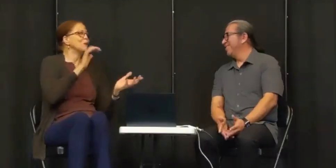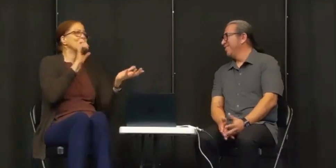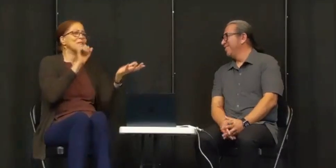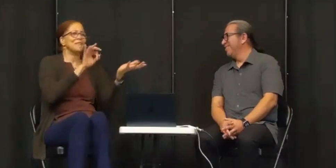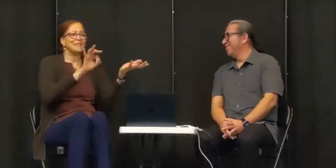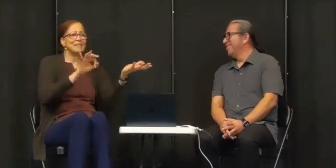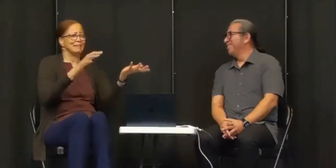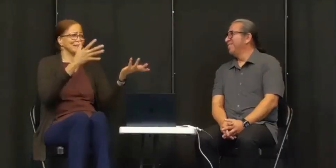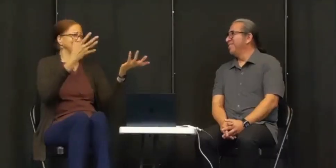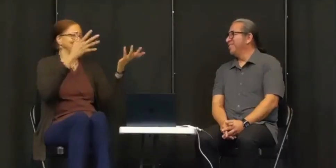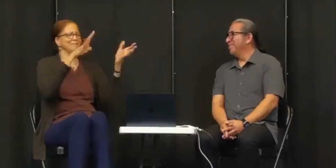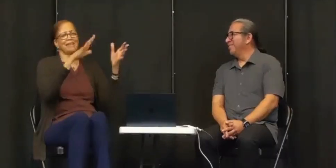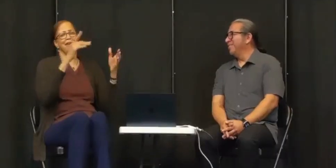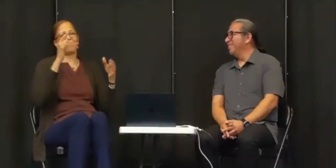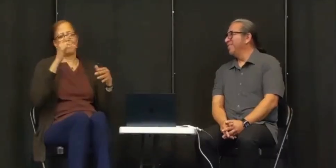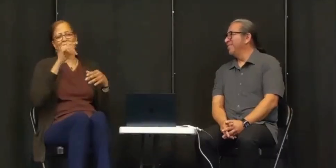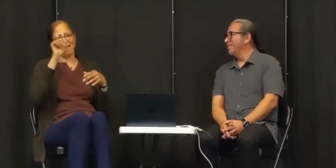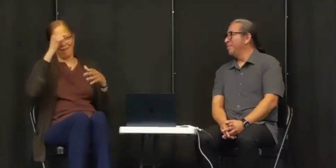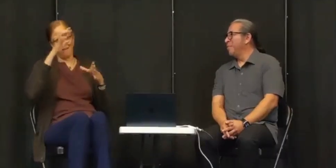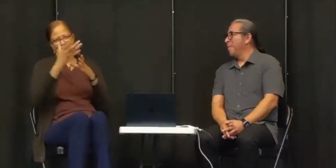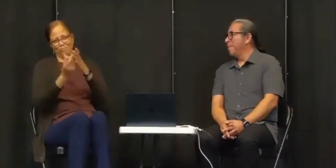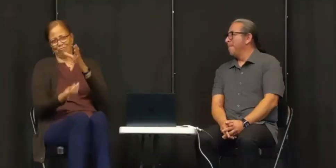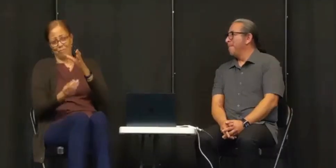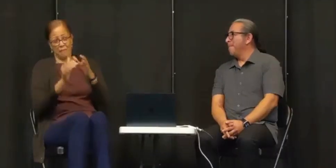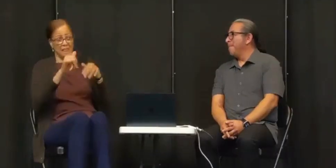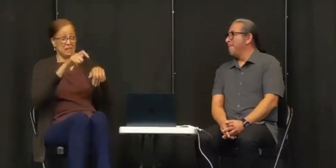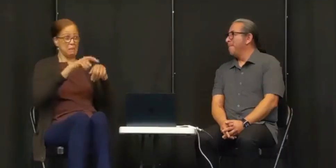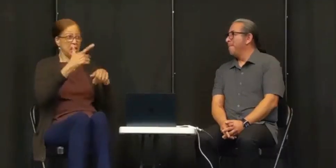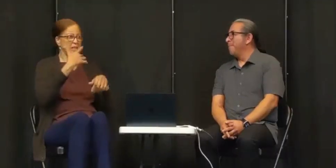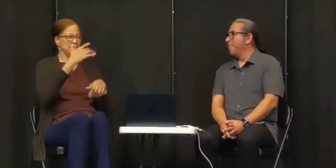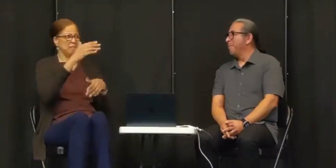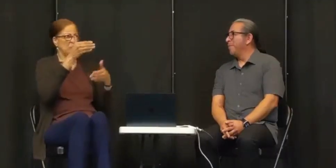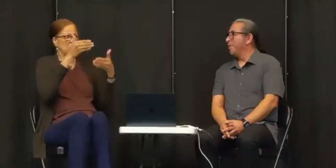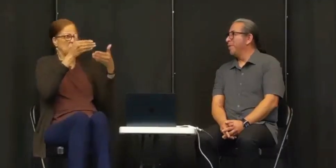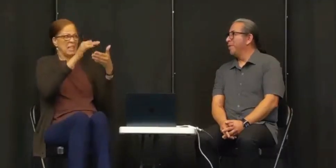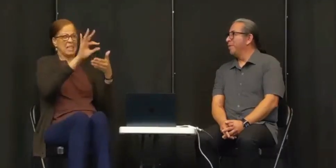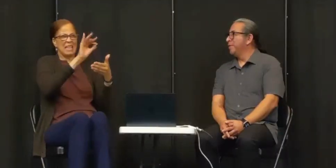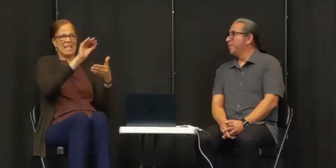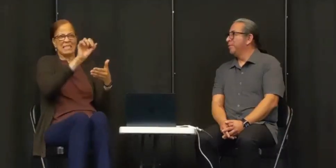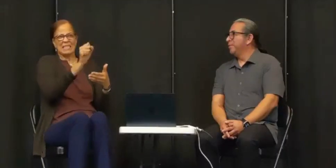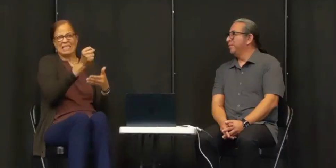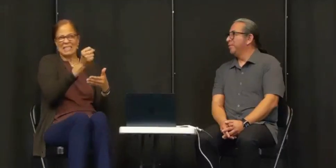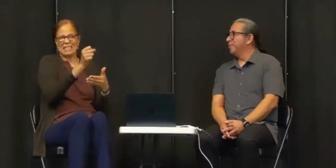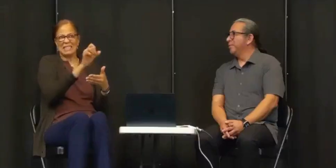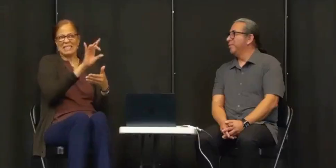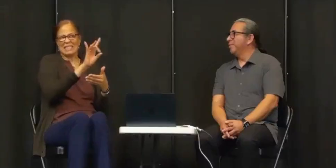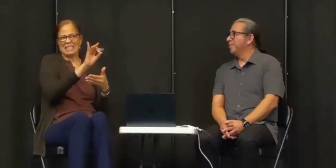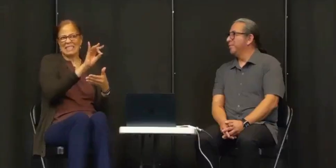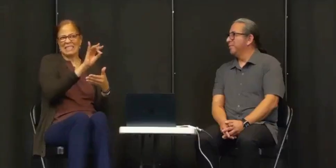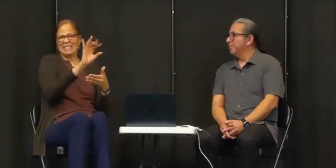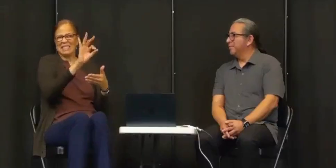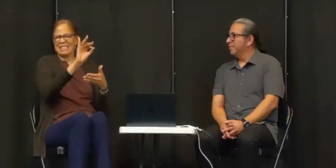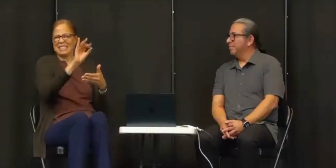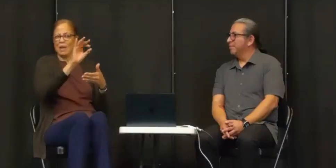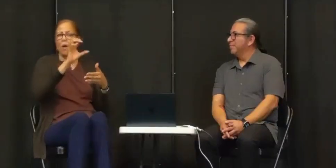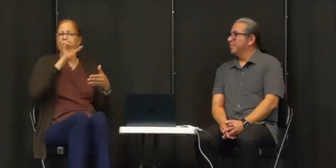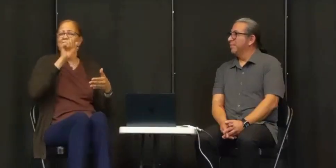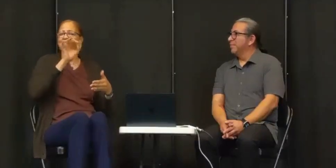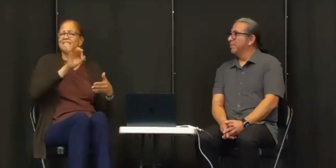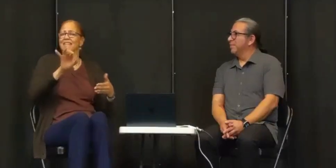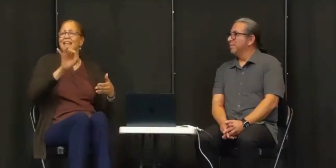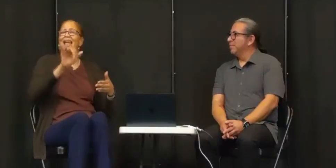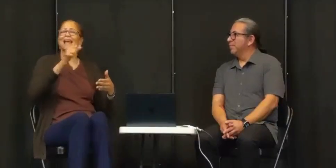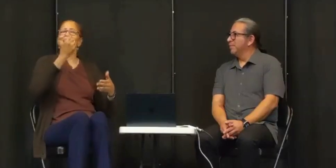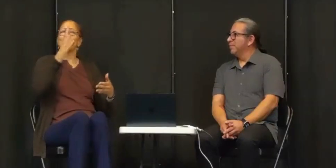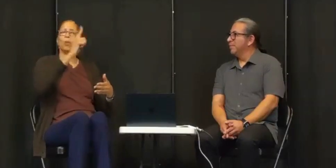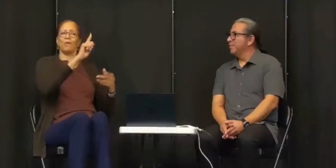know, okay, so plan B, let's try plan C. You know, this is just her personality. My aunt has passed on now, but she was close to her